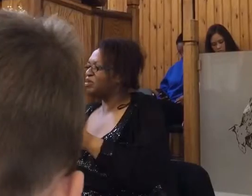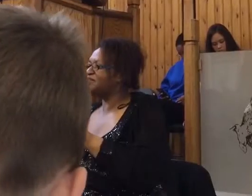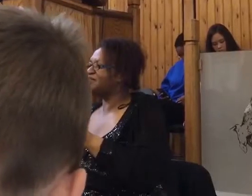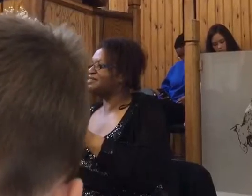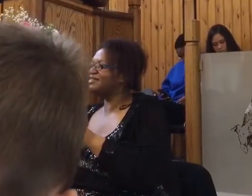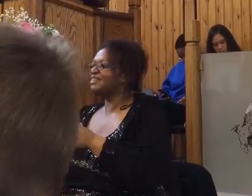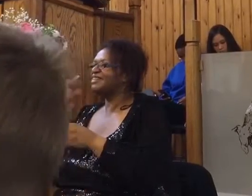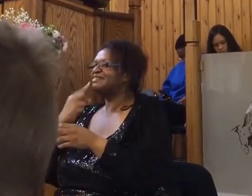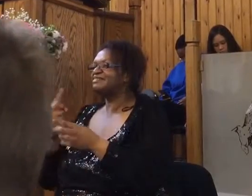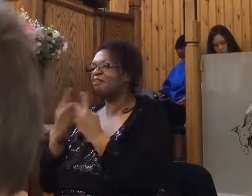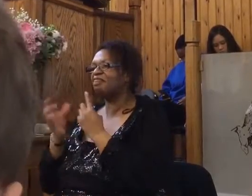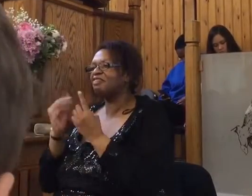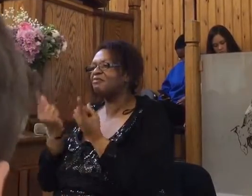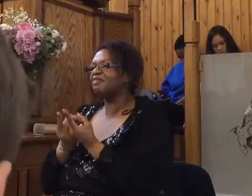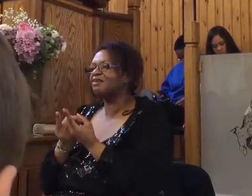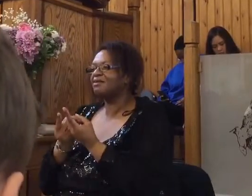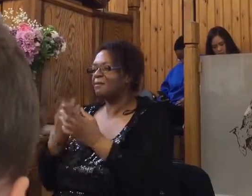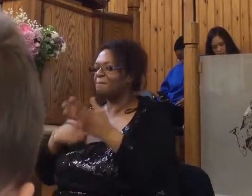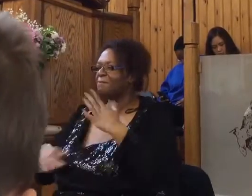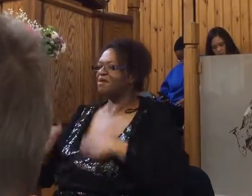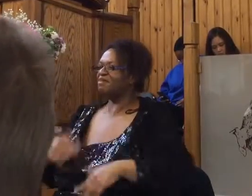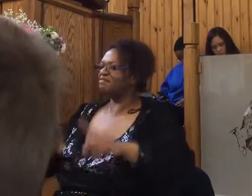then people are going to start asking questions.